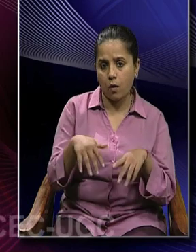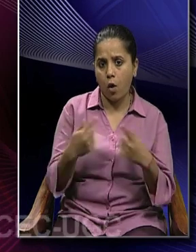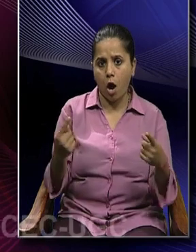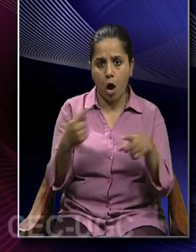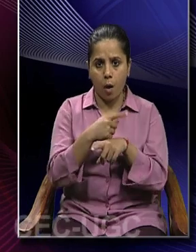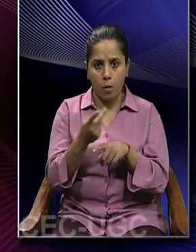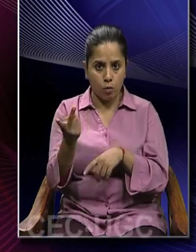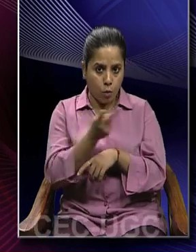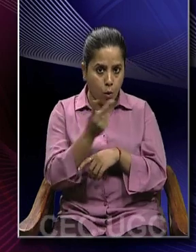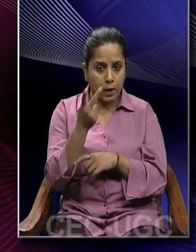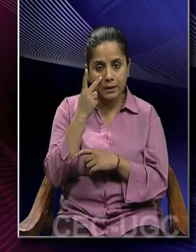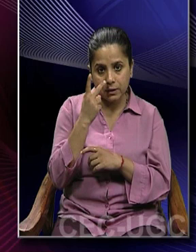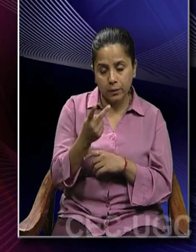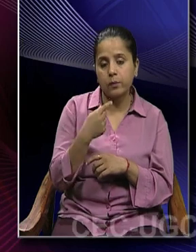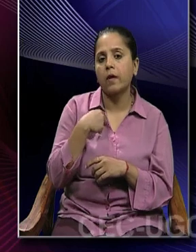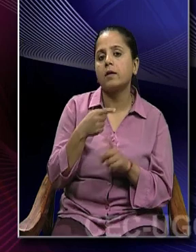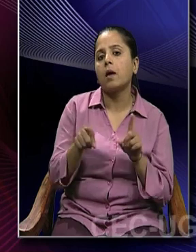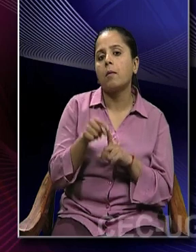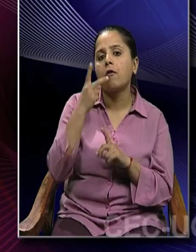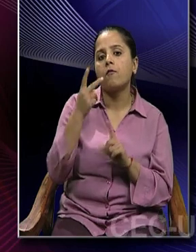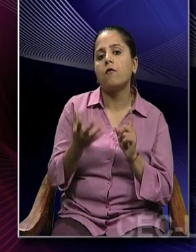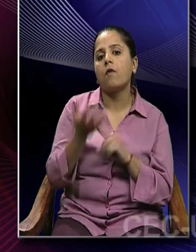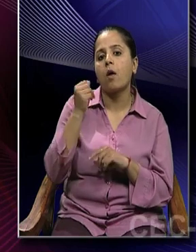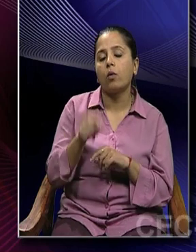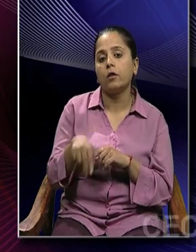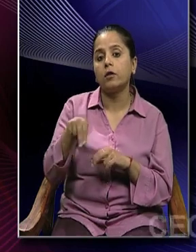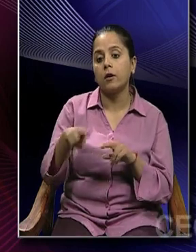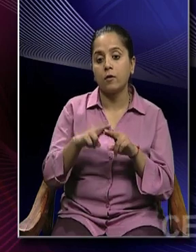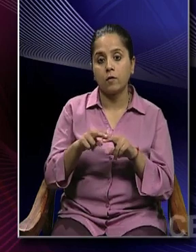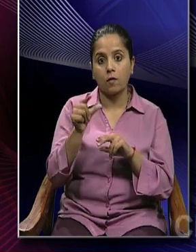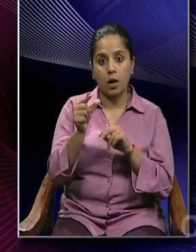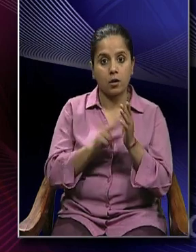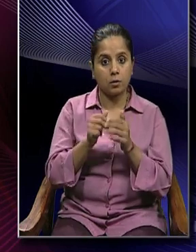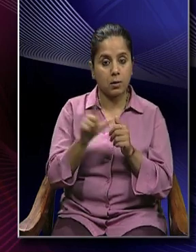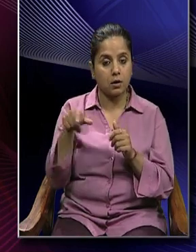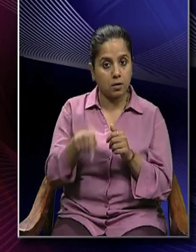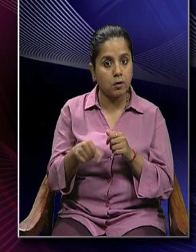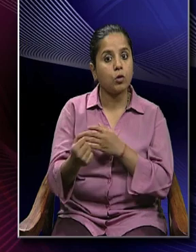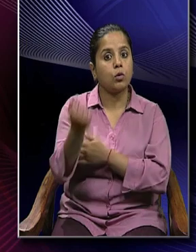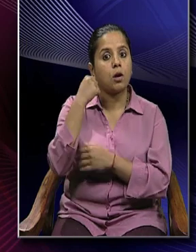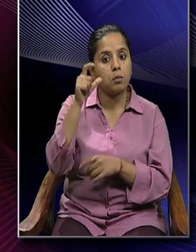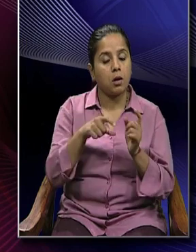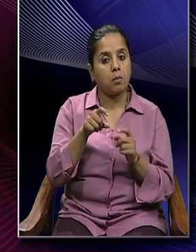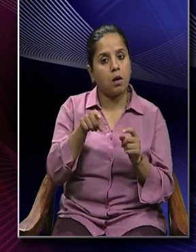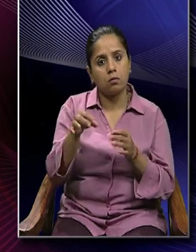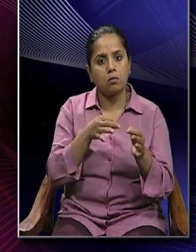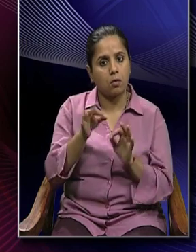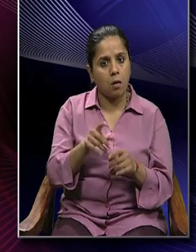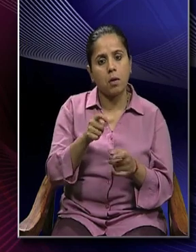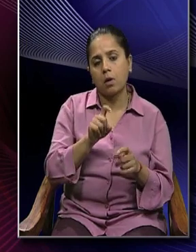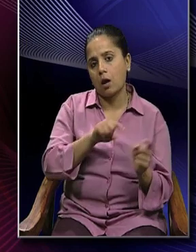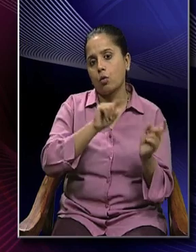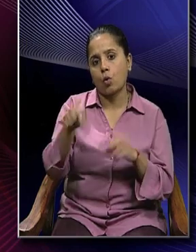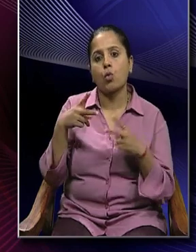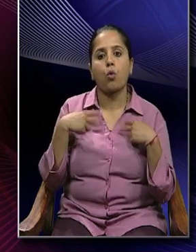opposition to each other. So, we find that how fundamental rights are justiciable and people can go to court with regard to that,